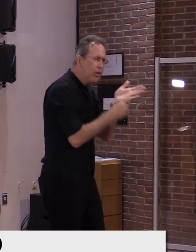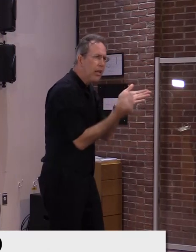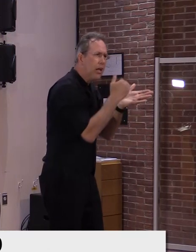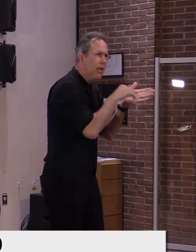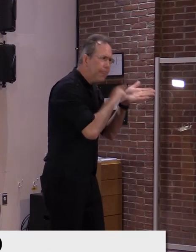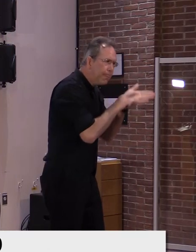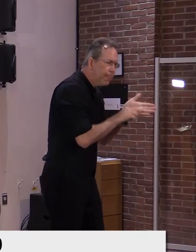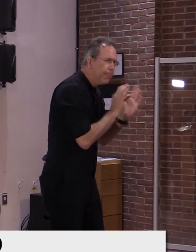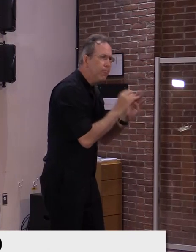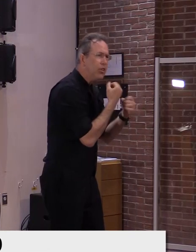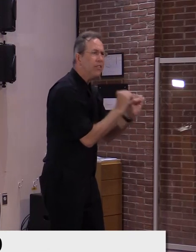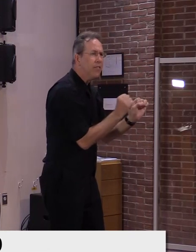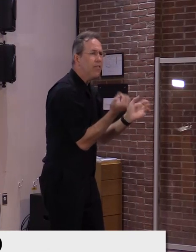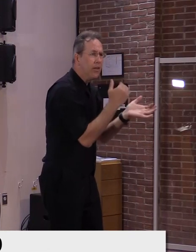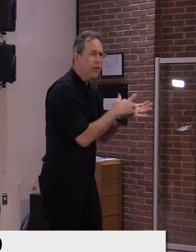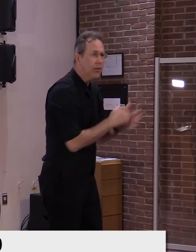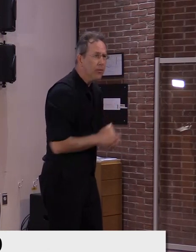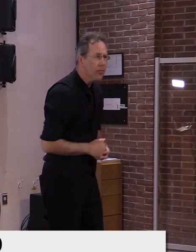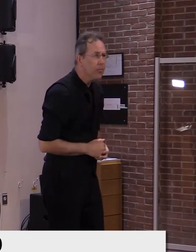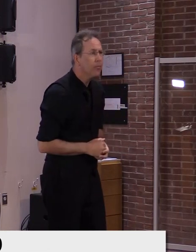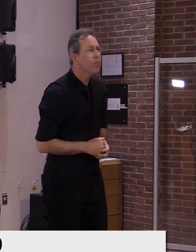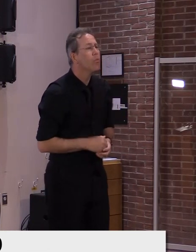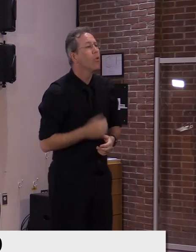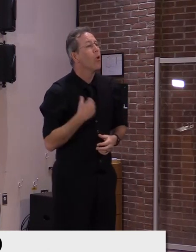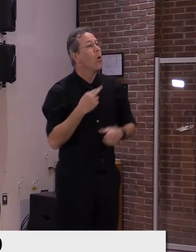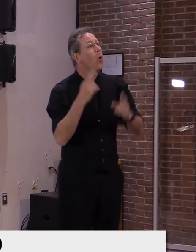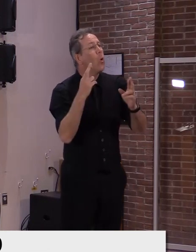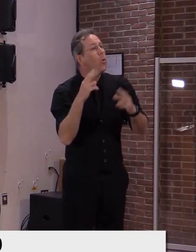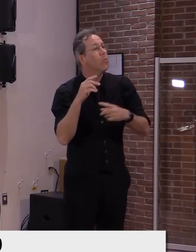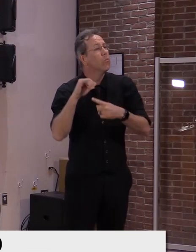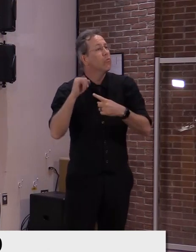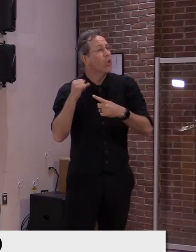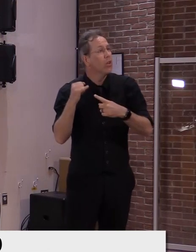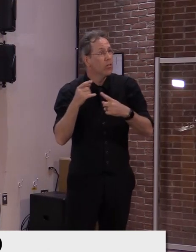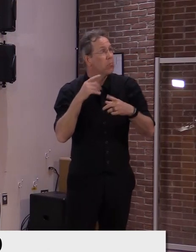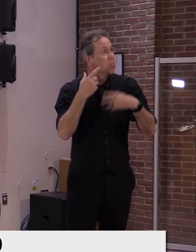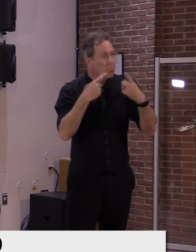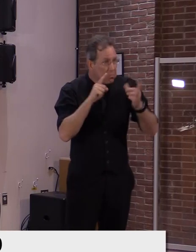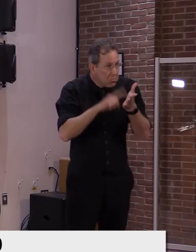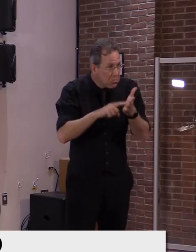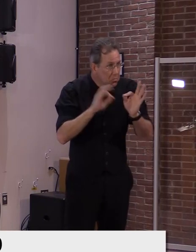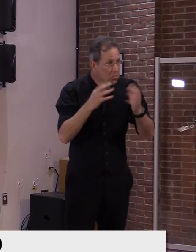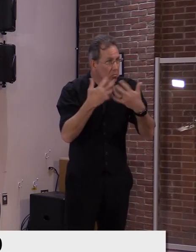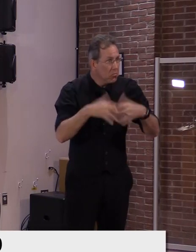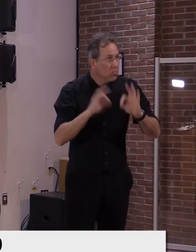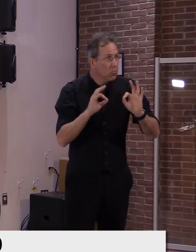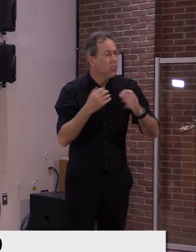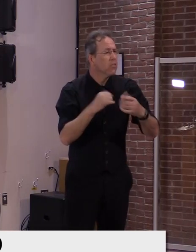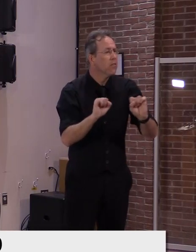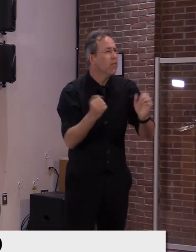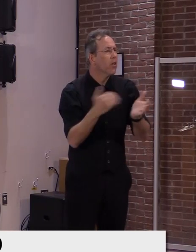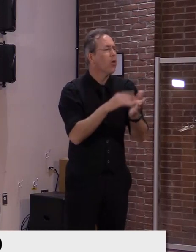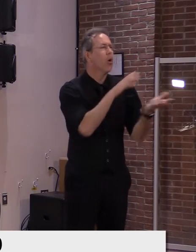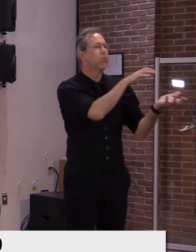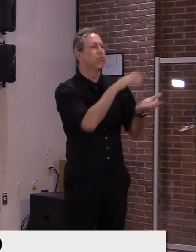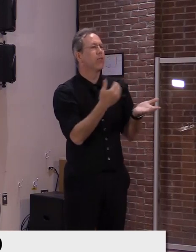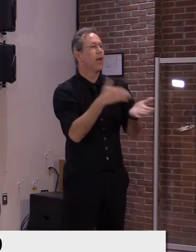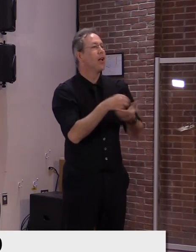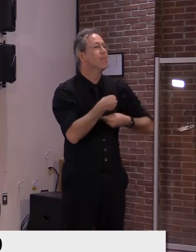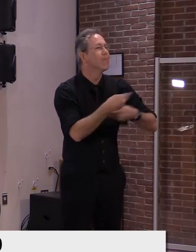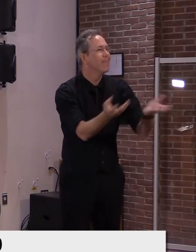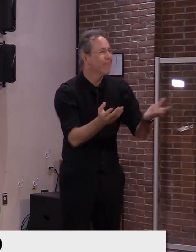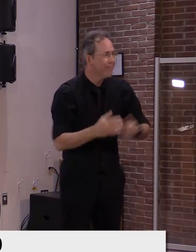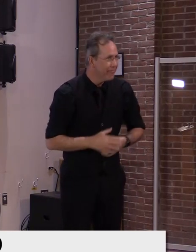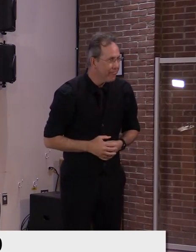in the days ahead. And I just wanted to mention that if you are one of the people that were scheduled for